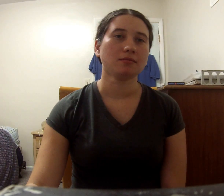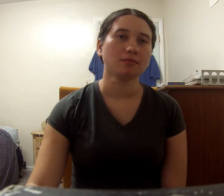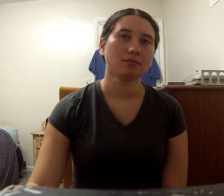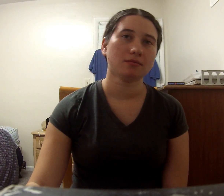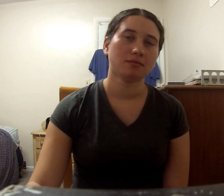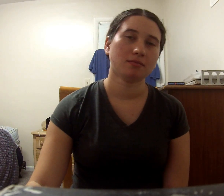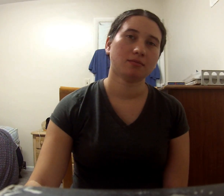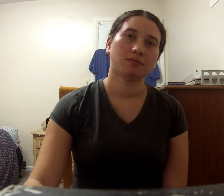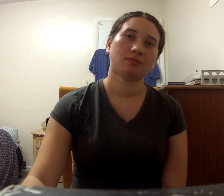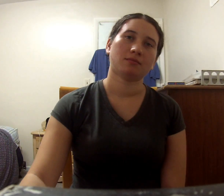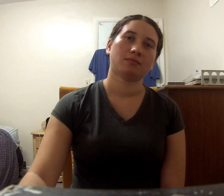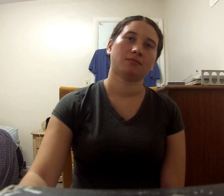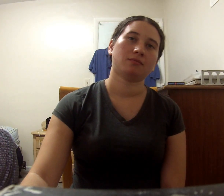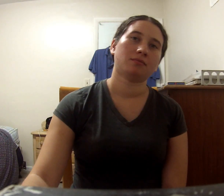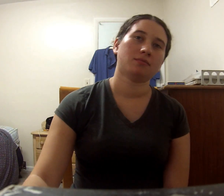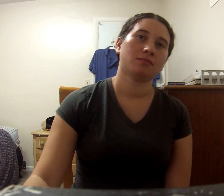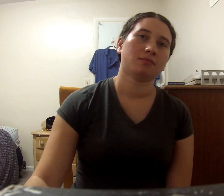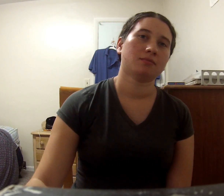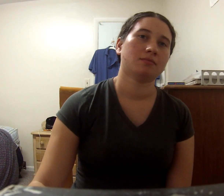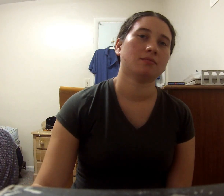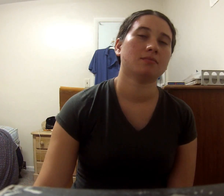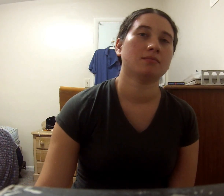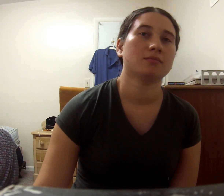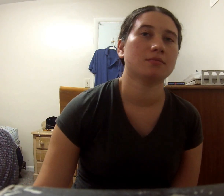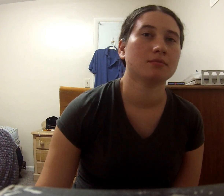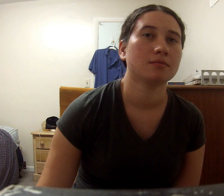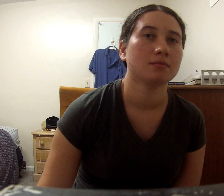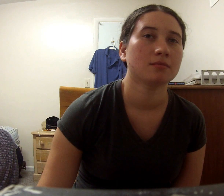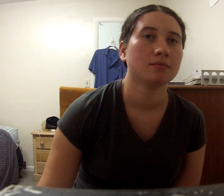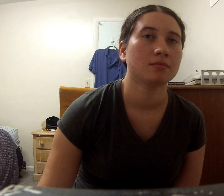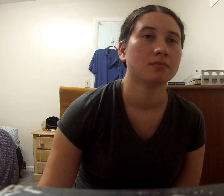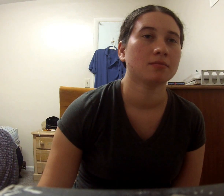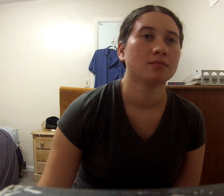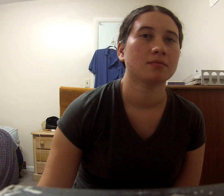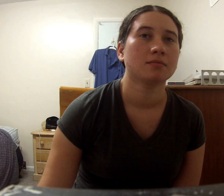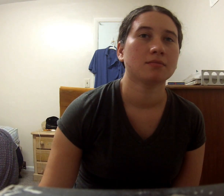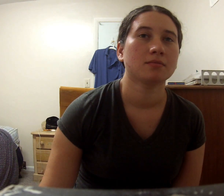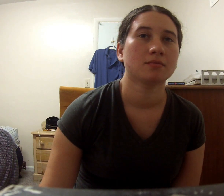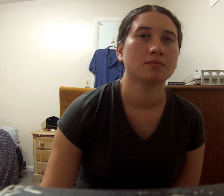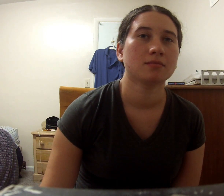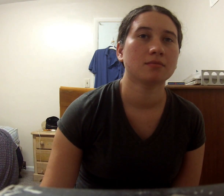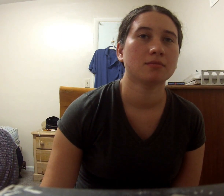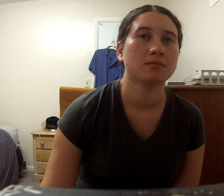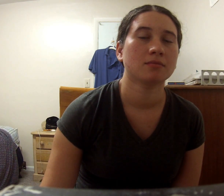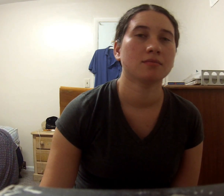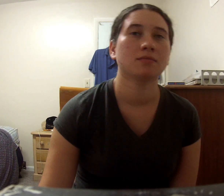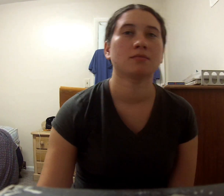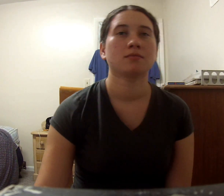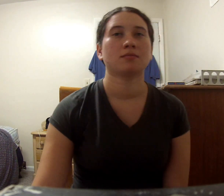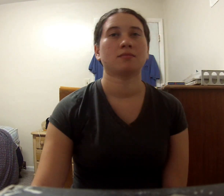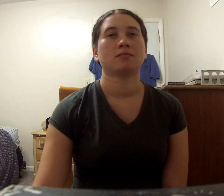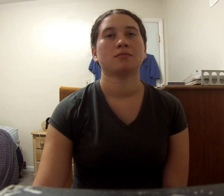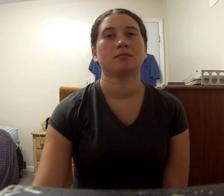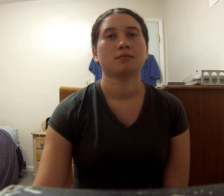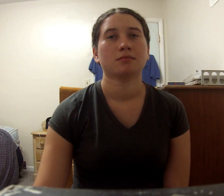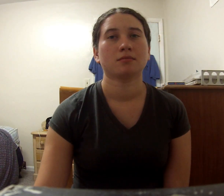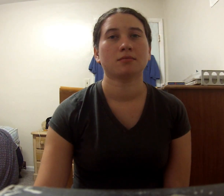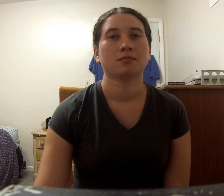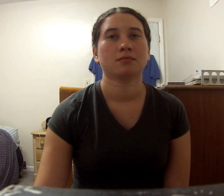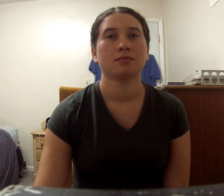You might be picturing now how fat I probably was. It's easy to conjure up a mental image of an awkward